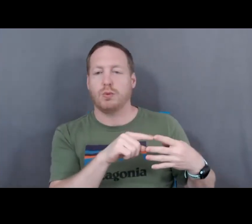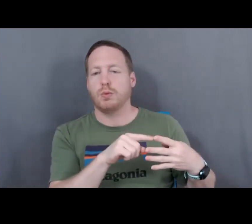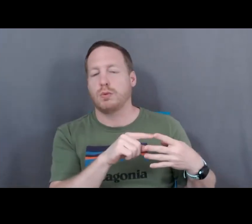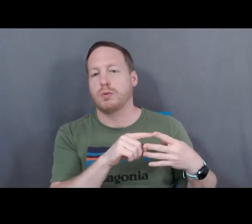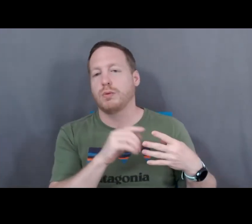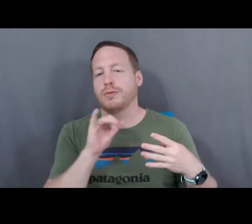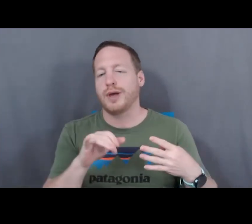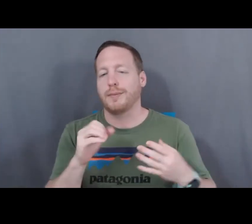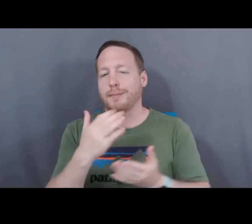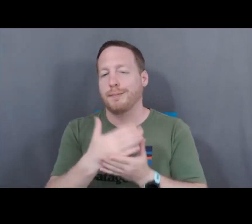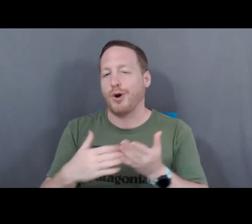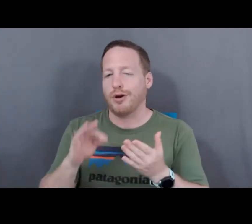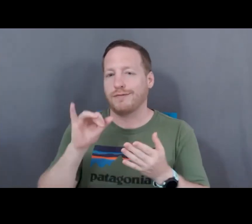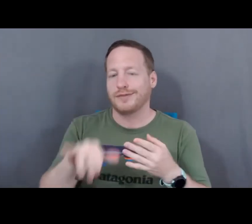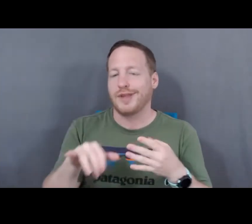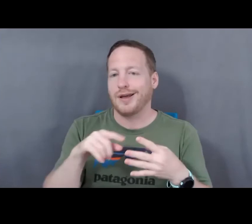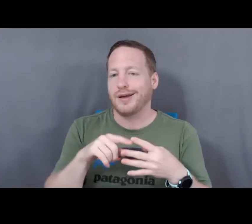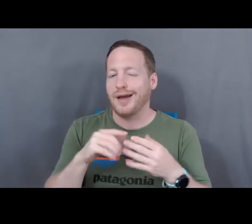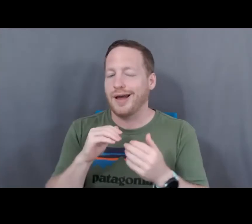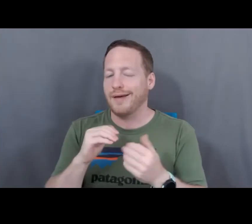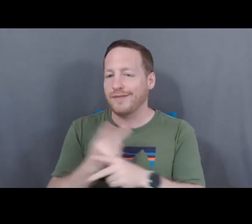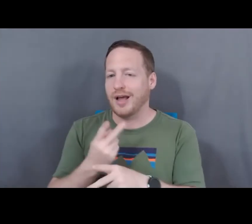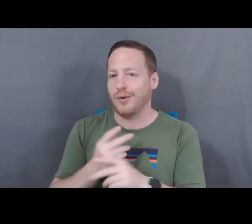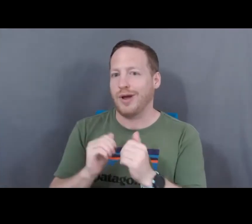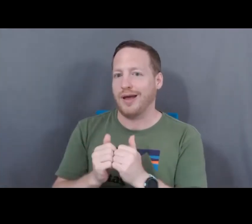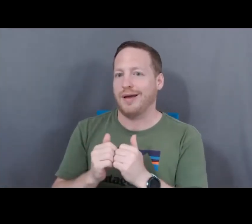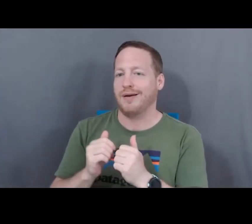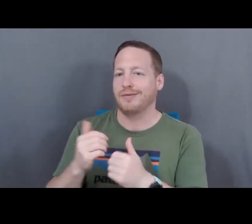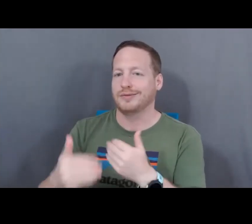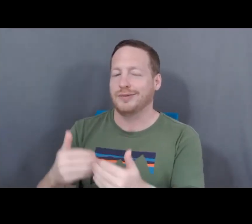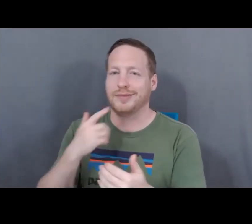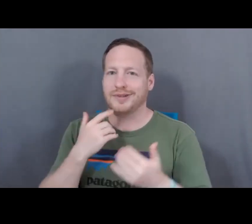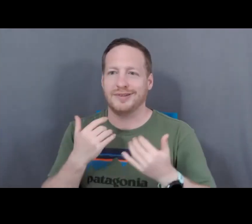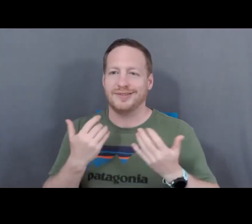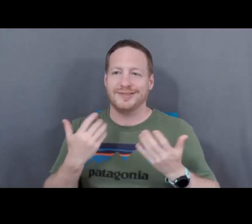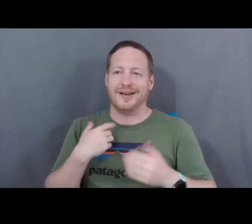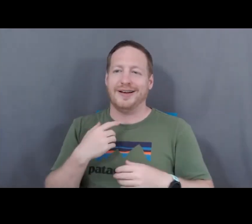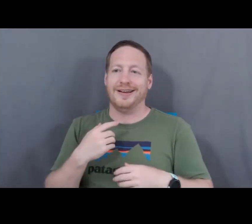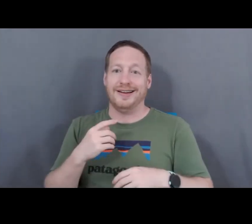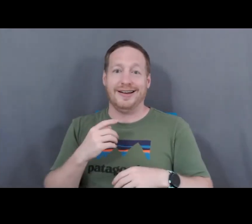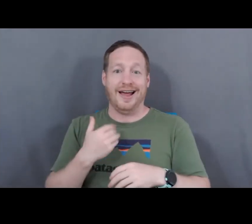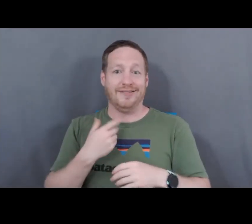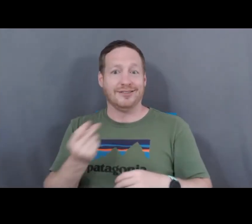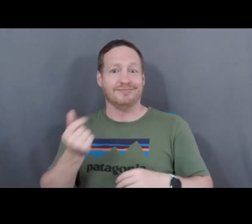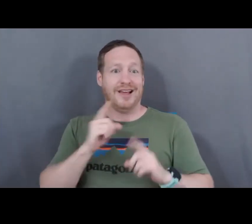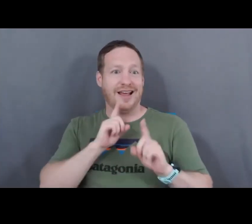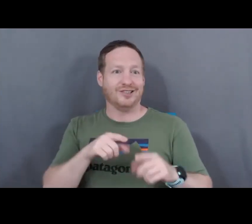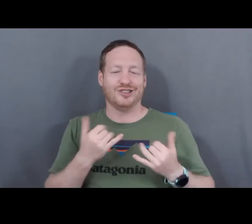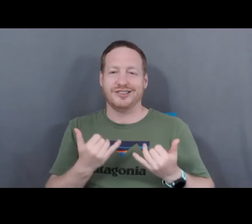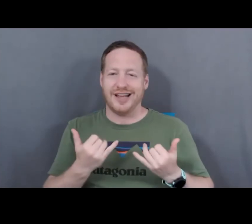That's something we can actually add to our strategic goals that we will be discussing, figuring out basically how to do this. What's the approach?